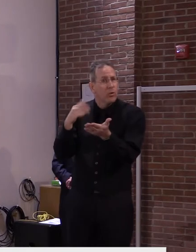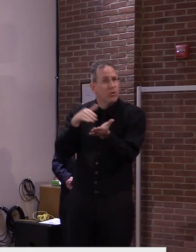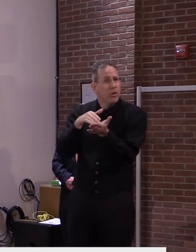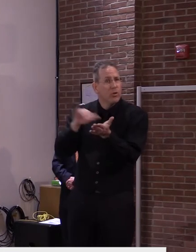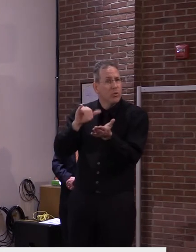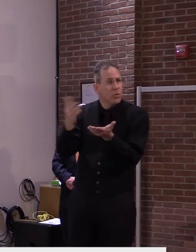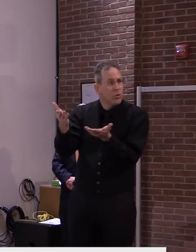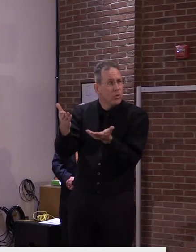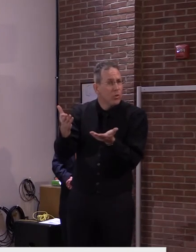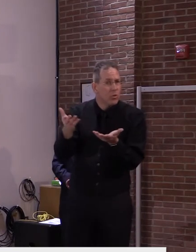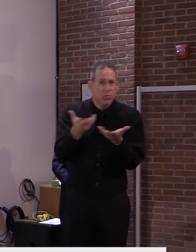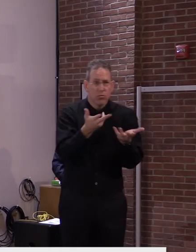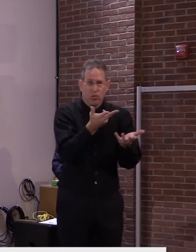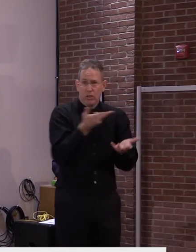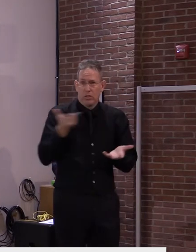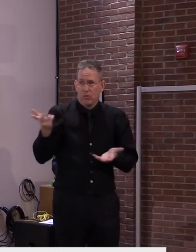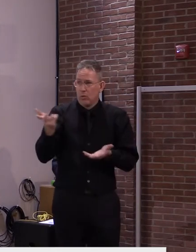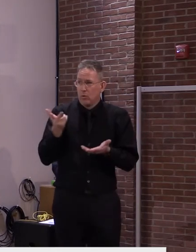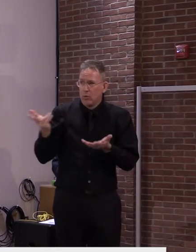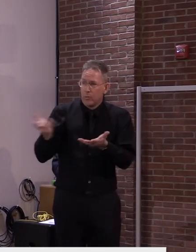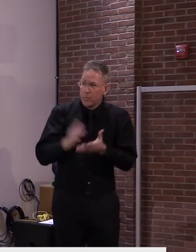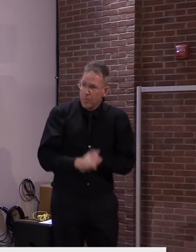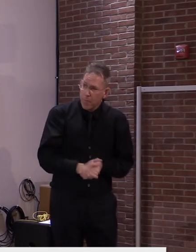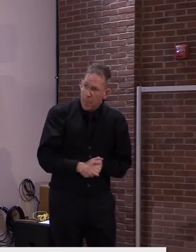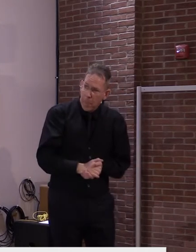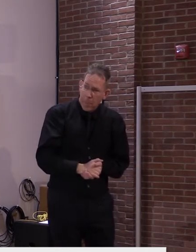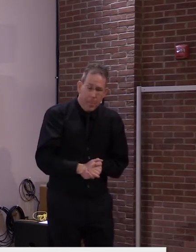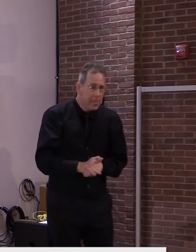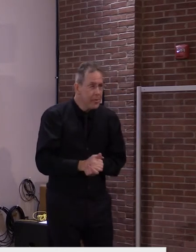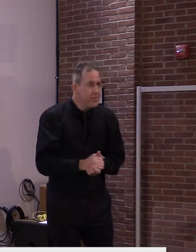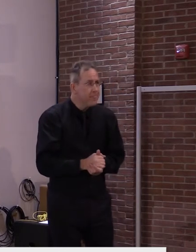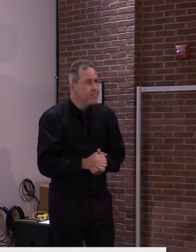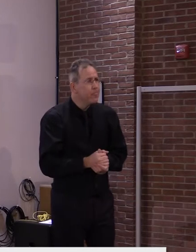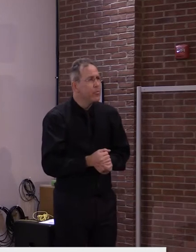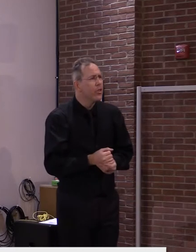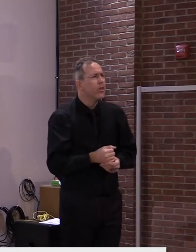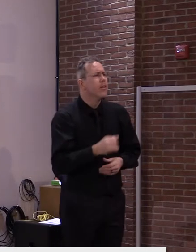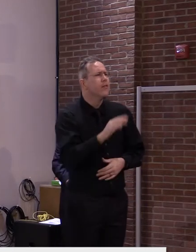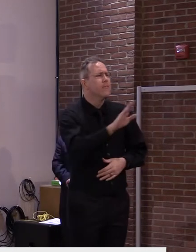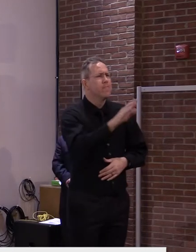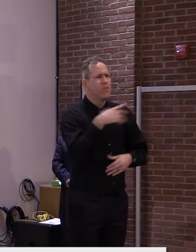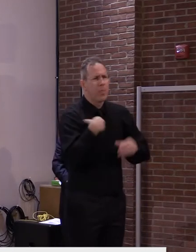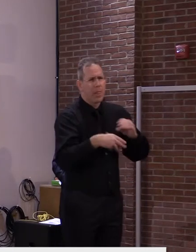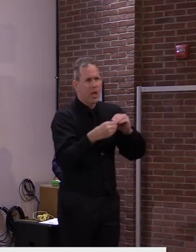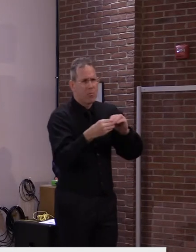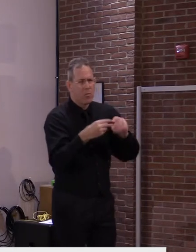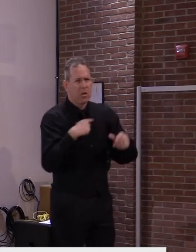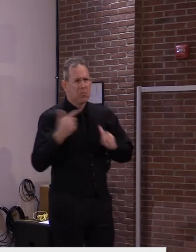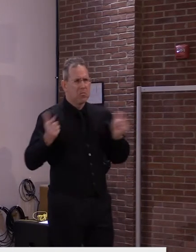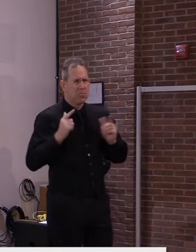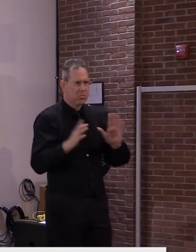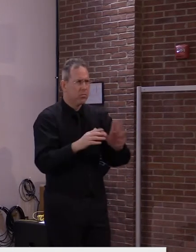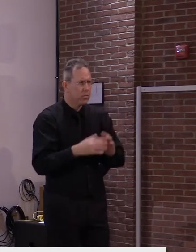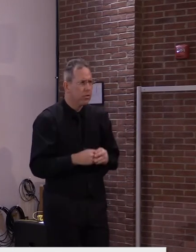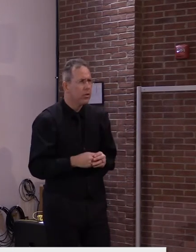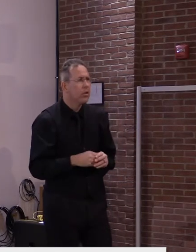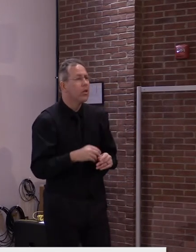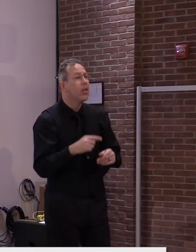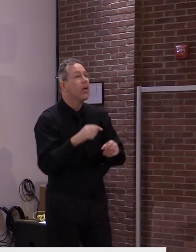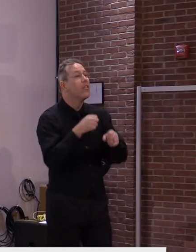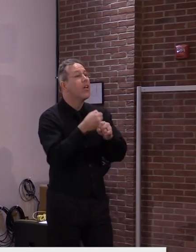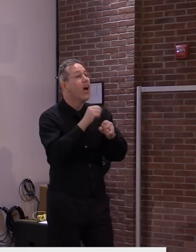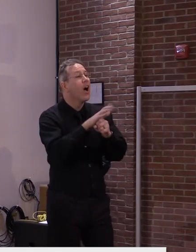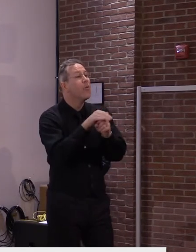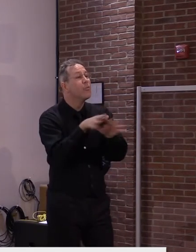But. Sure. I'll just make one more comment on it. The definition of an outbreak can be as few as two people or